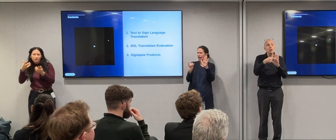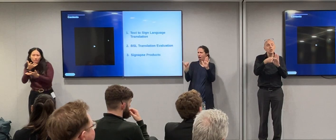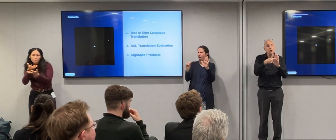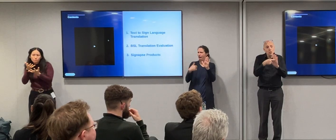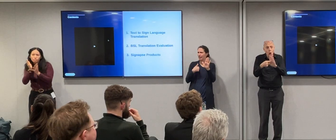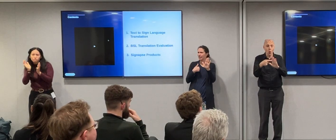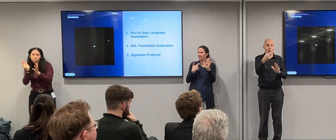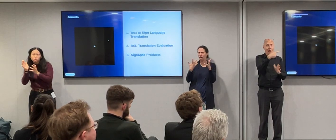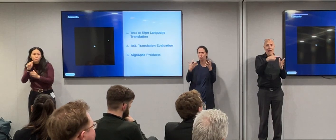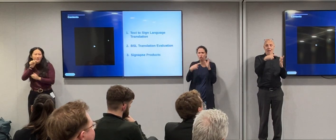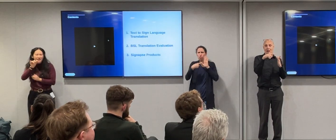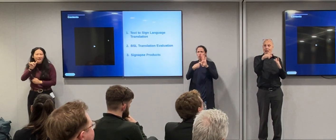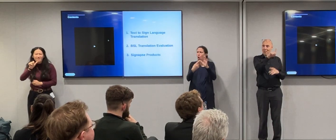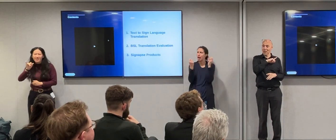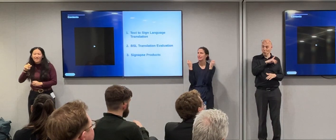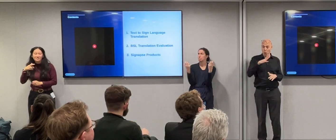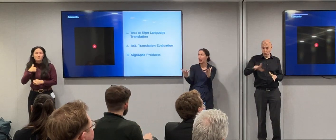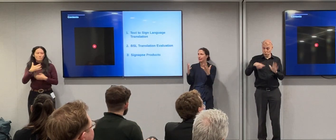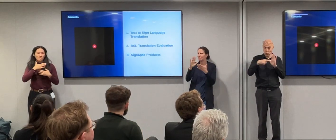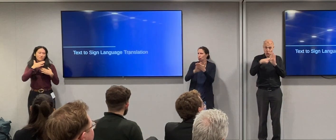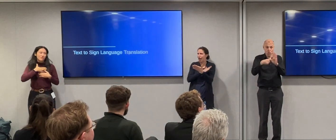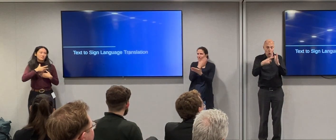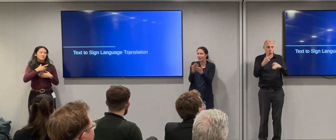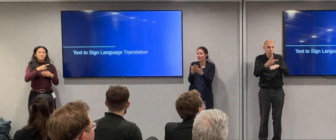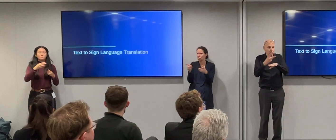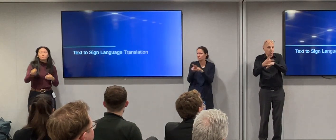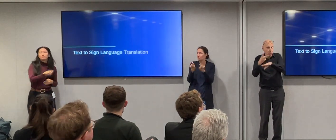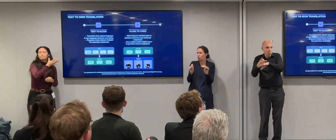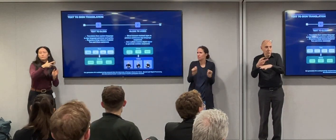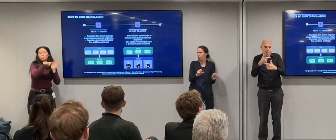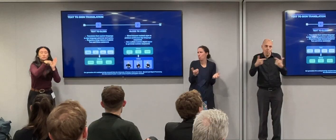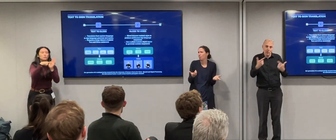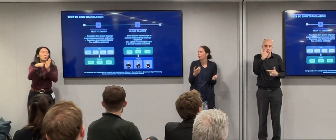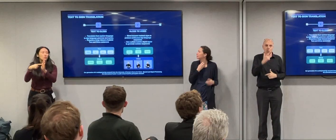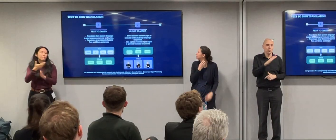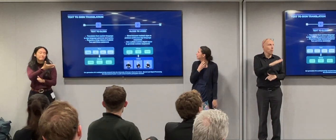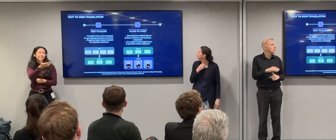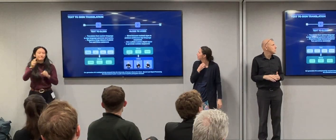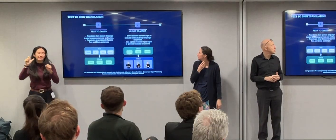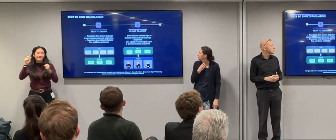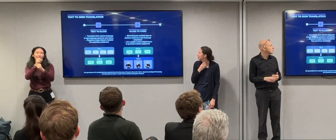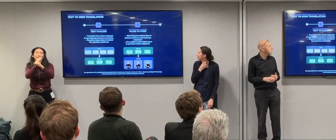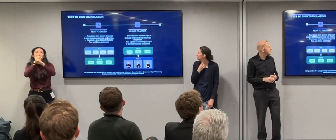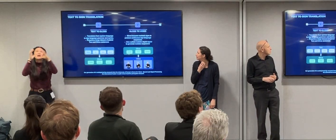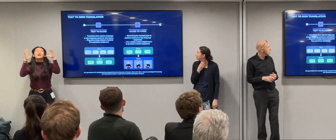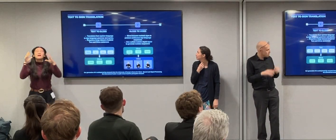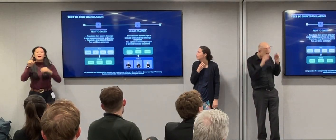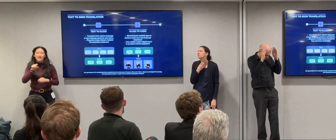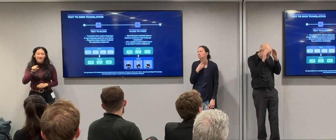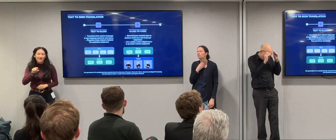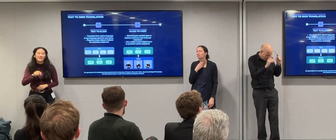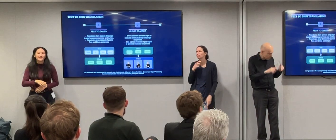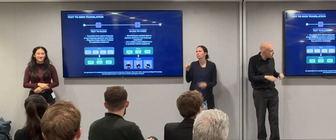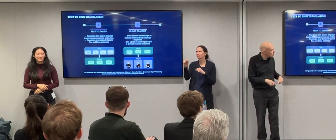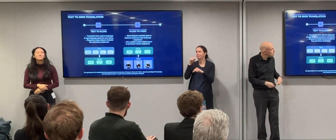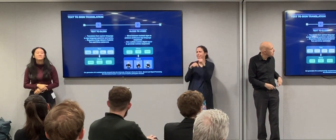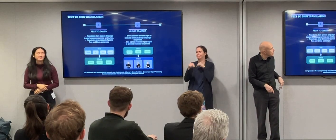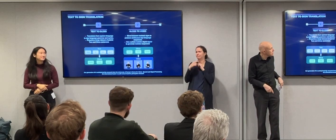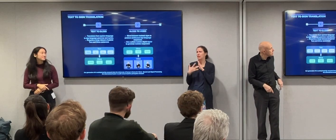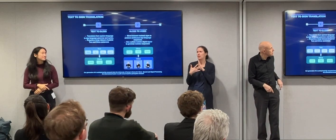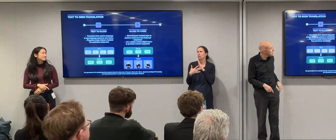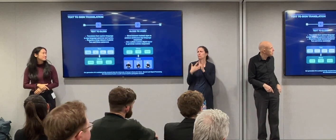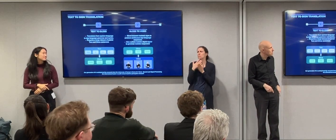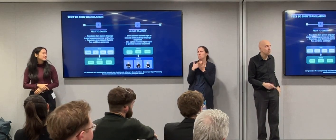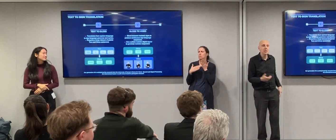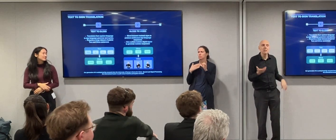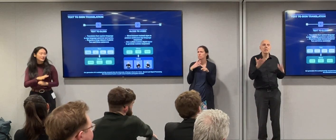really here to try to show as many translations as possible. Cool. So now I'm going to kind of do the bit of a technical side of it